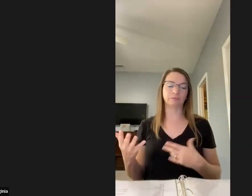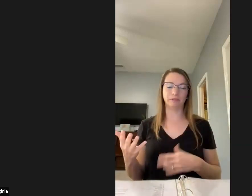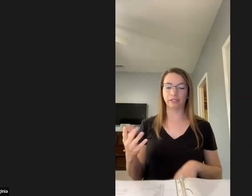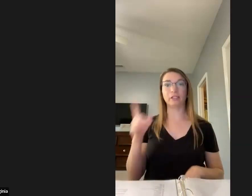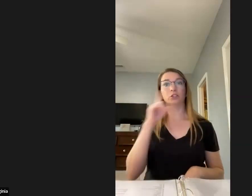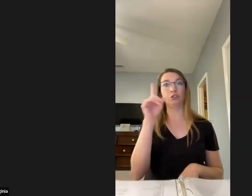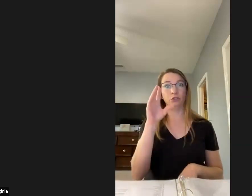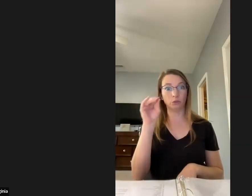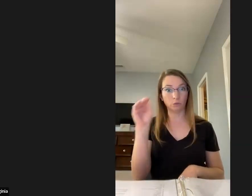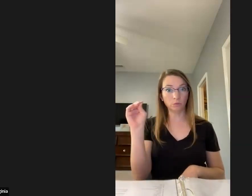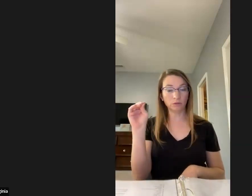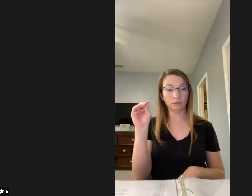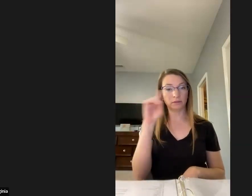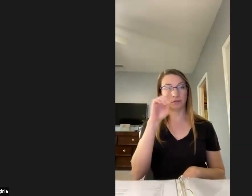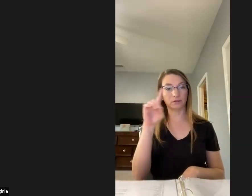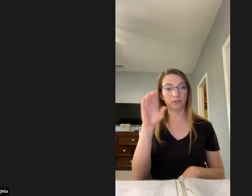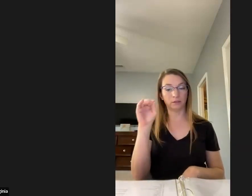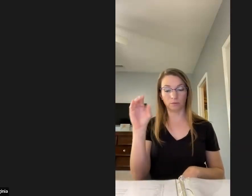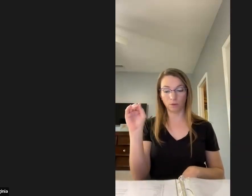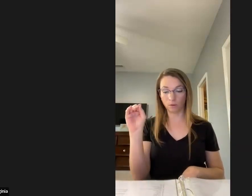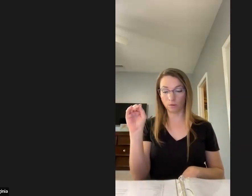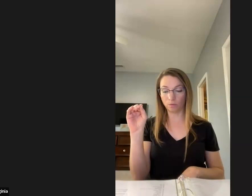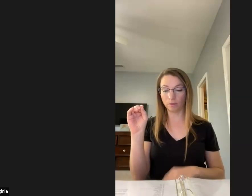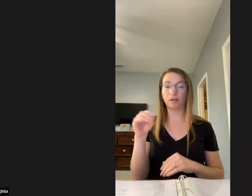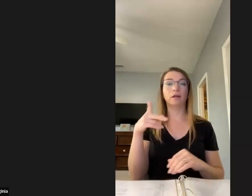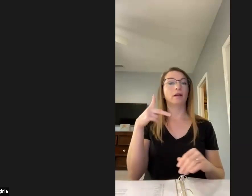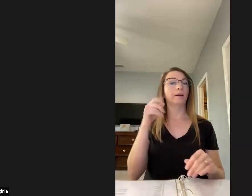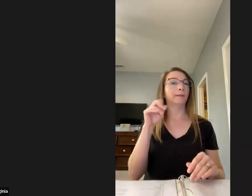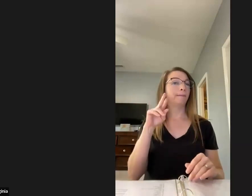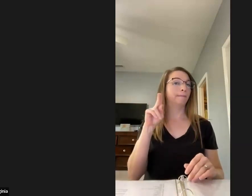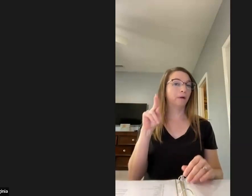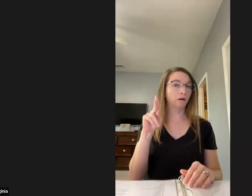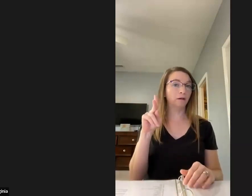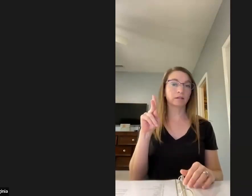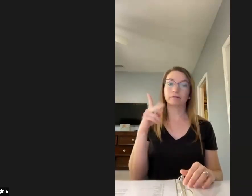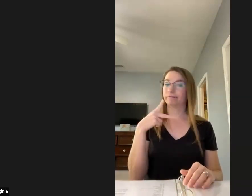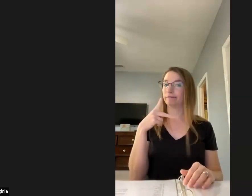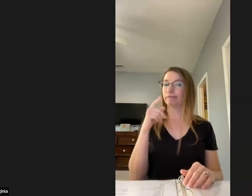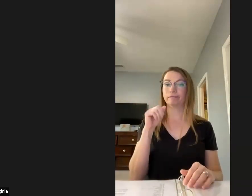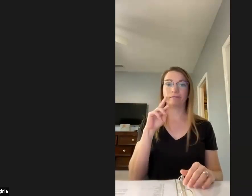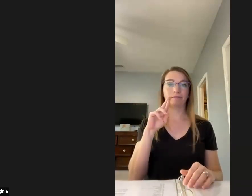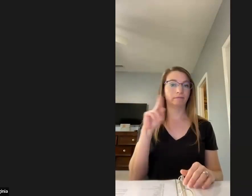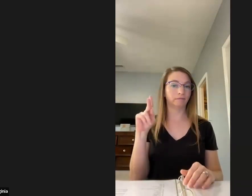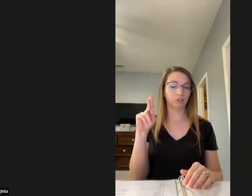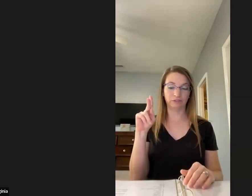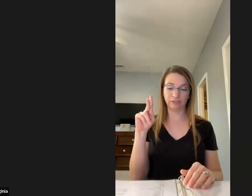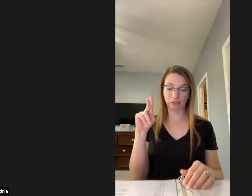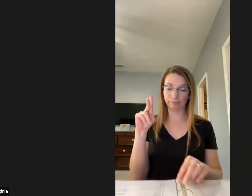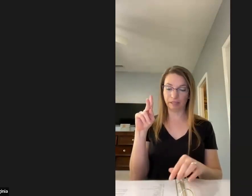spelled, like zoo, D-O-O, park, it's just finger